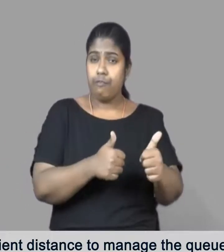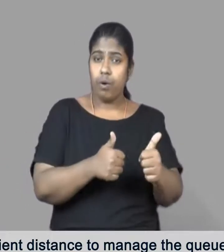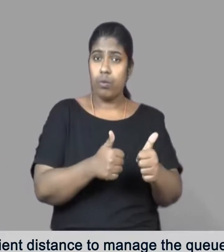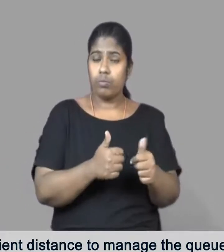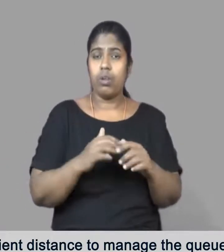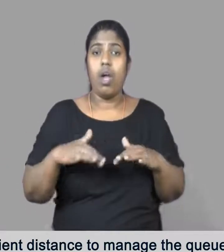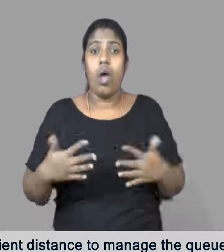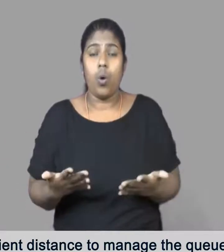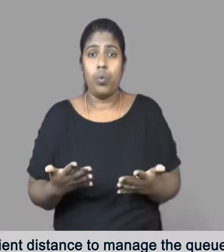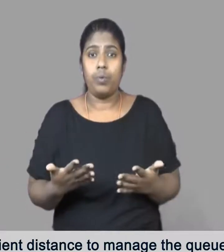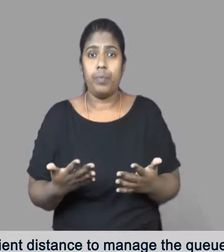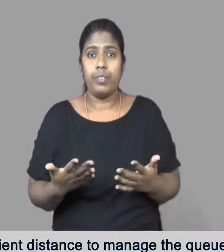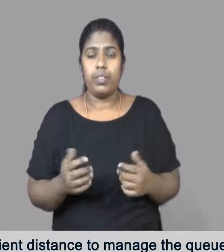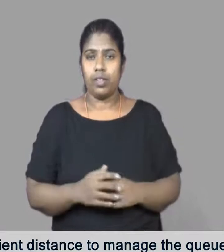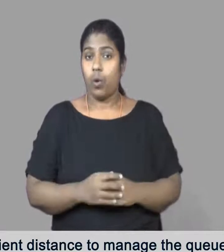and